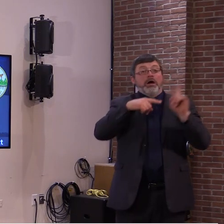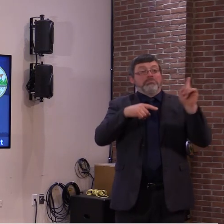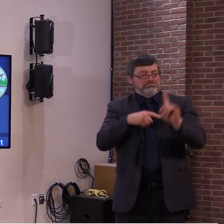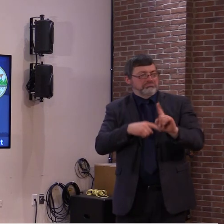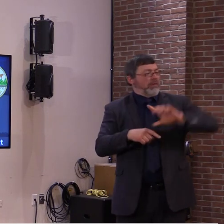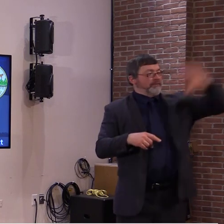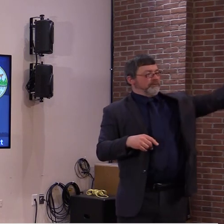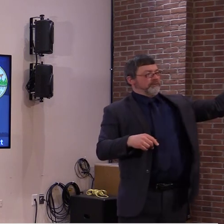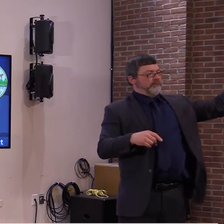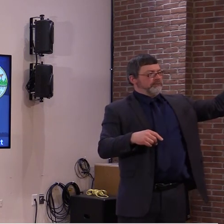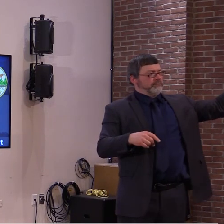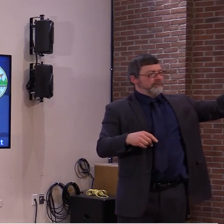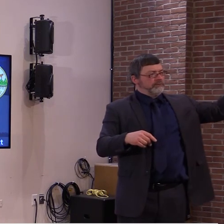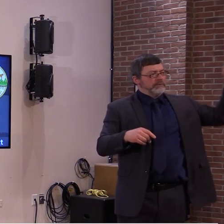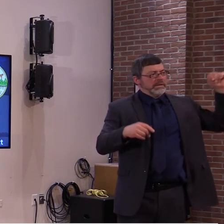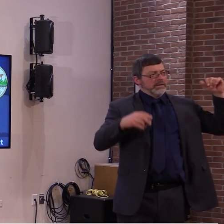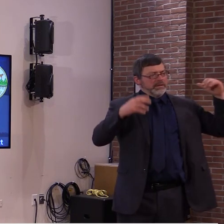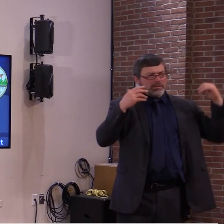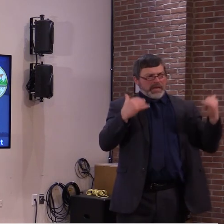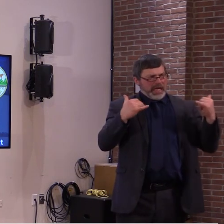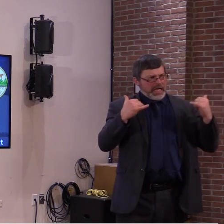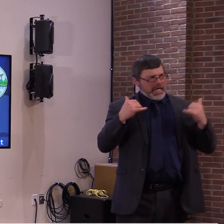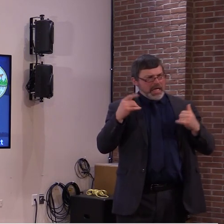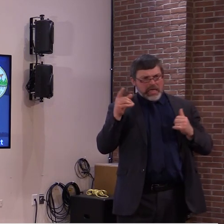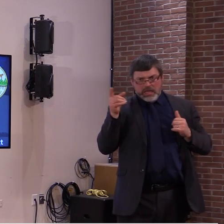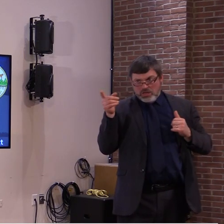and find out maybe who else they've exposed, or